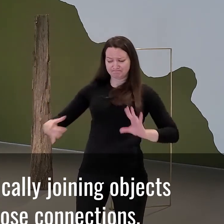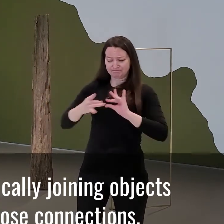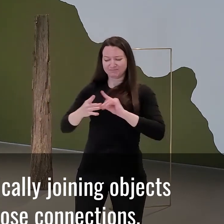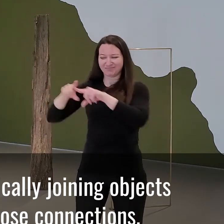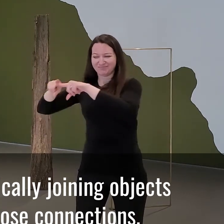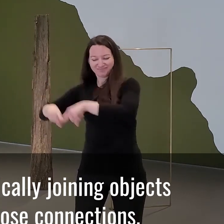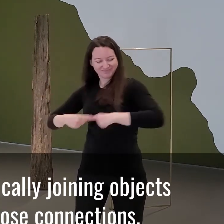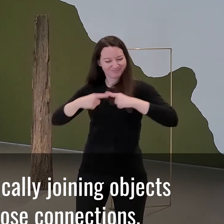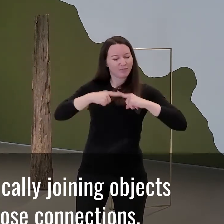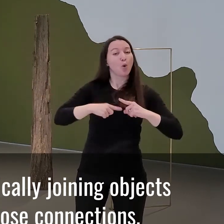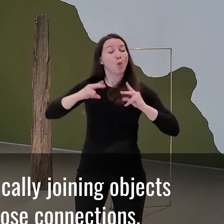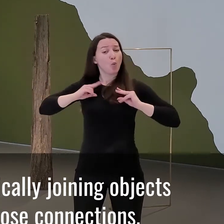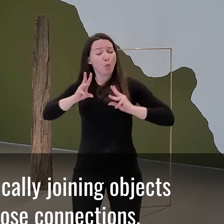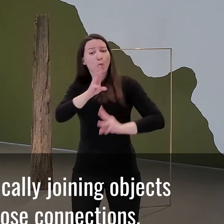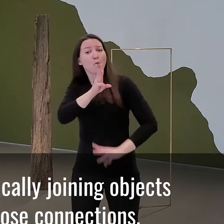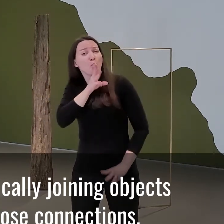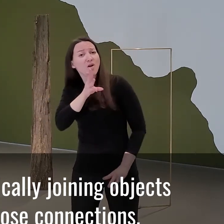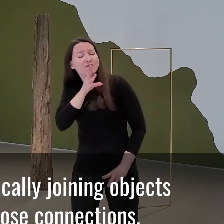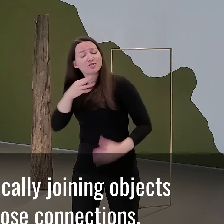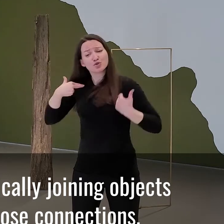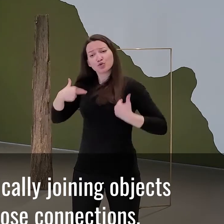that represent those connections.